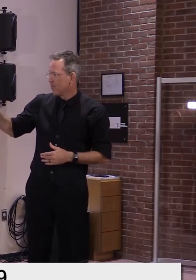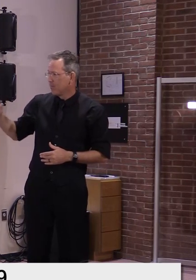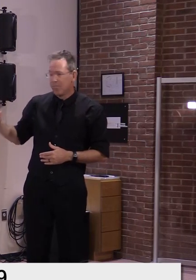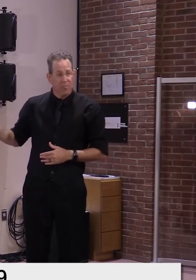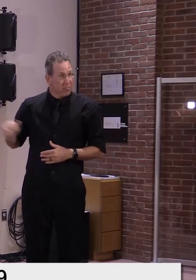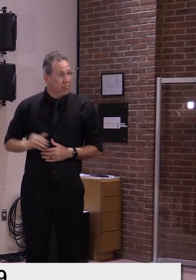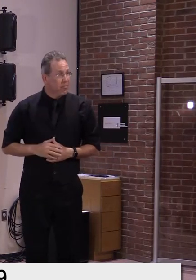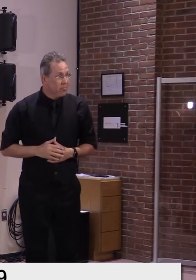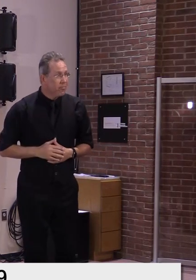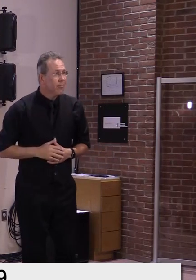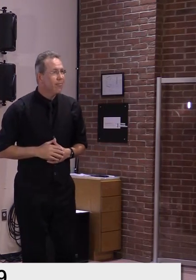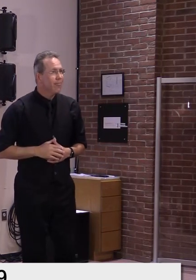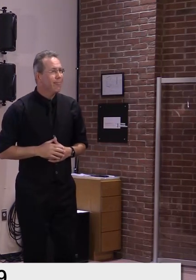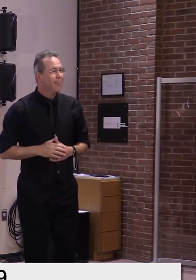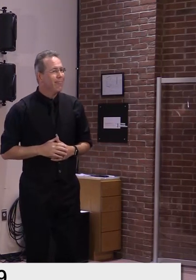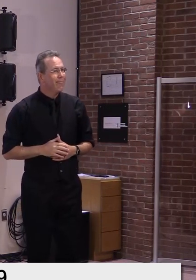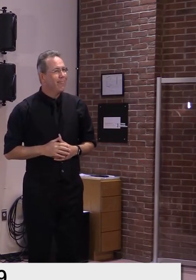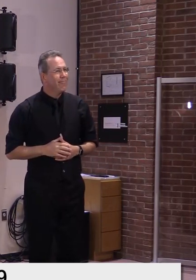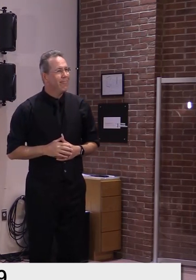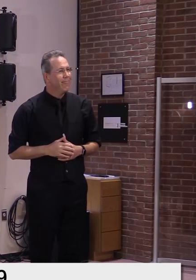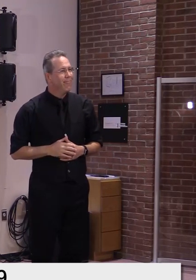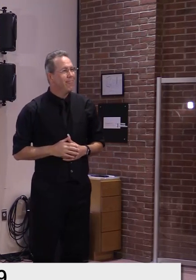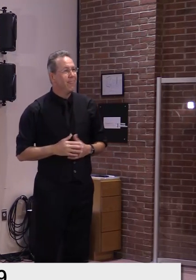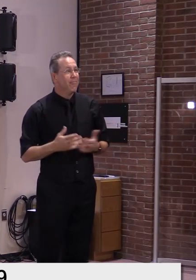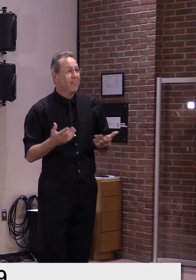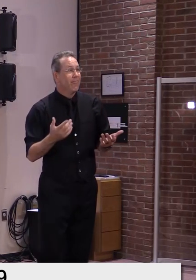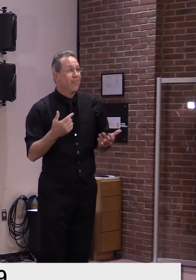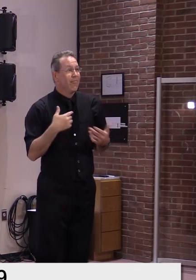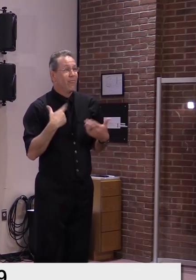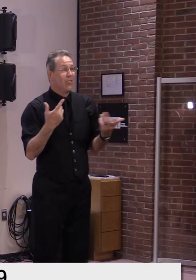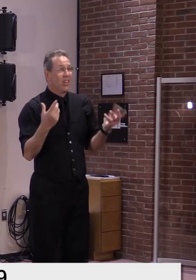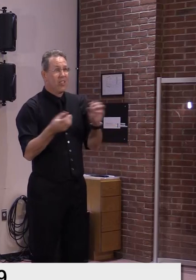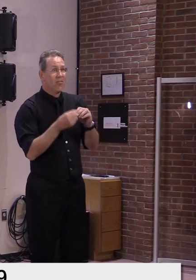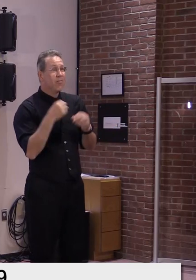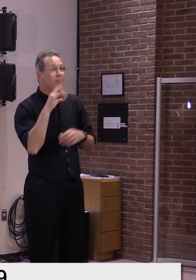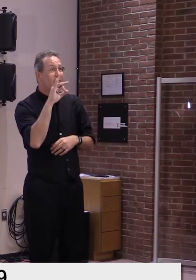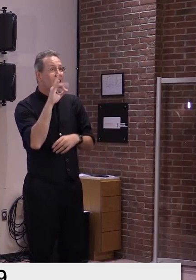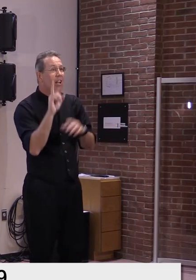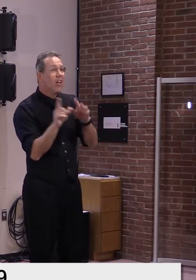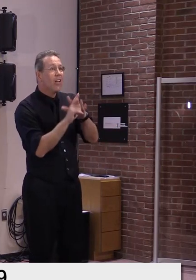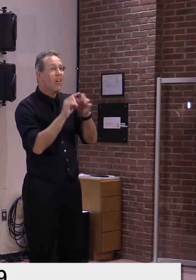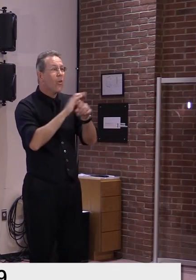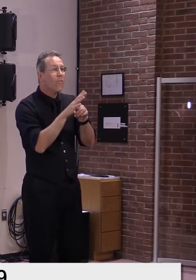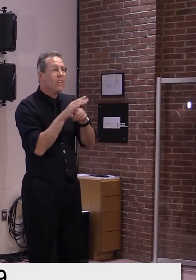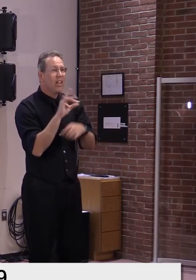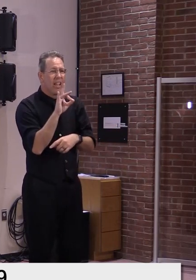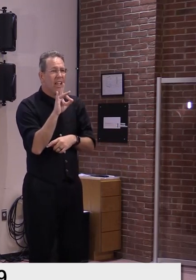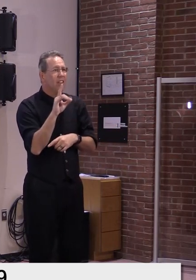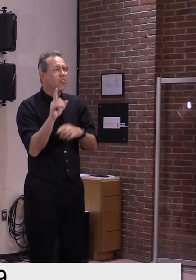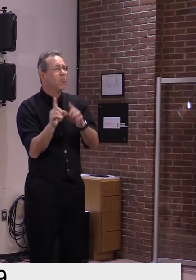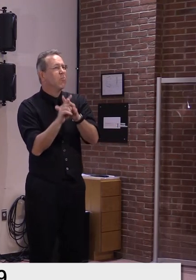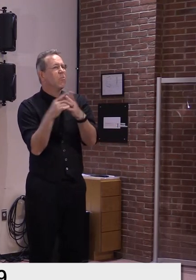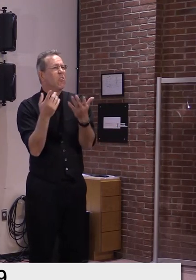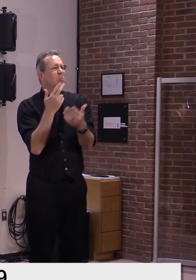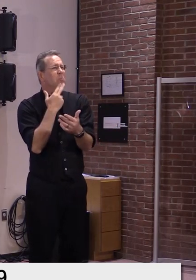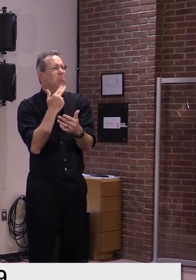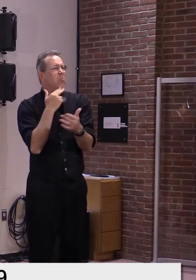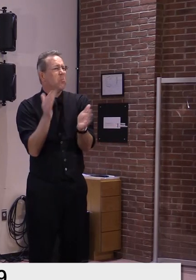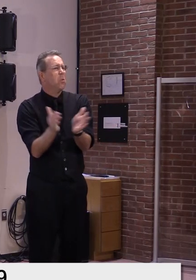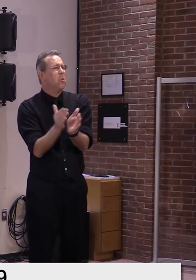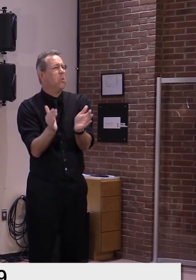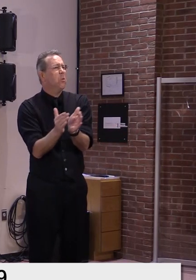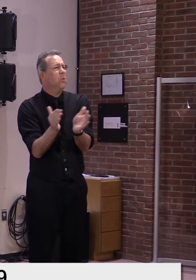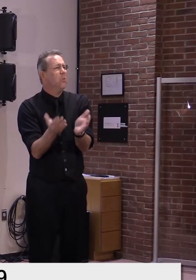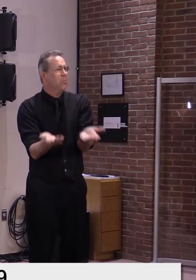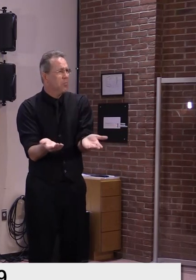case results. We only had 8 cases this past week in people over 65 years old. So in that very high